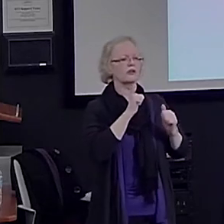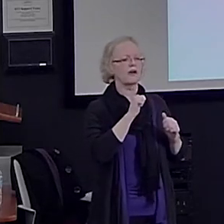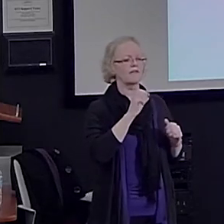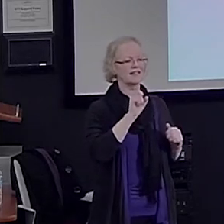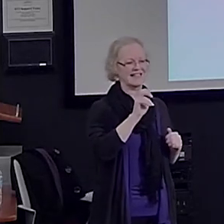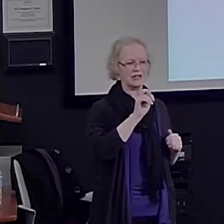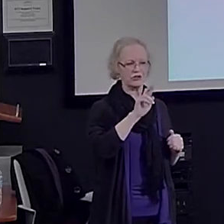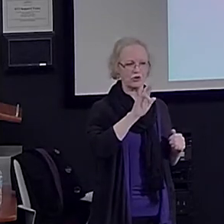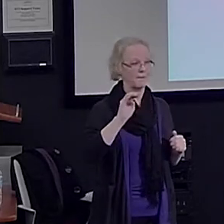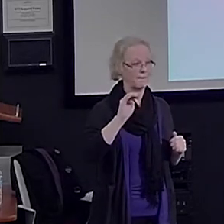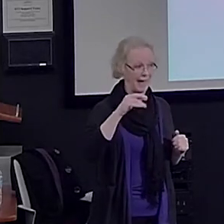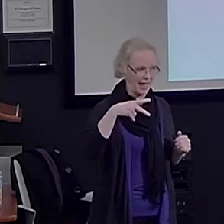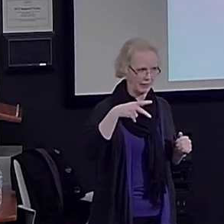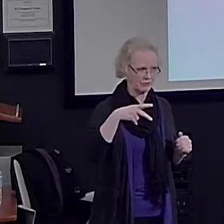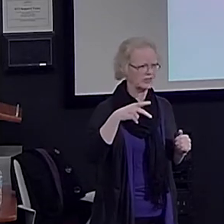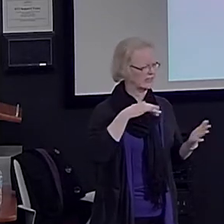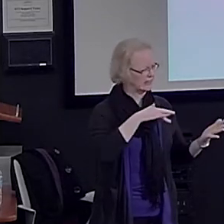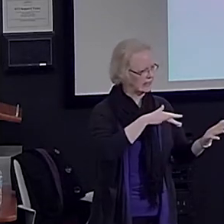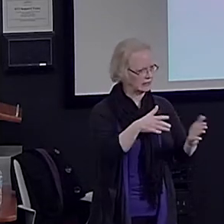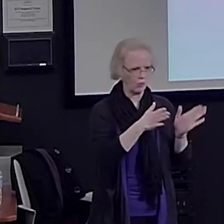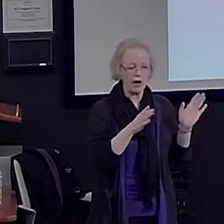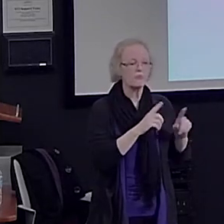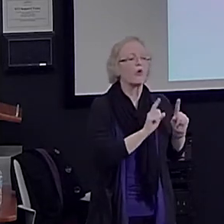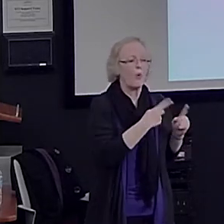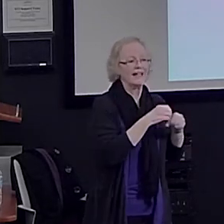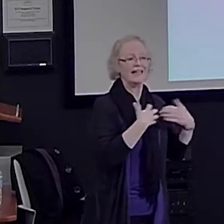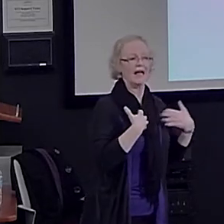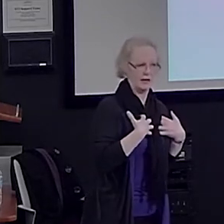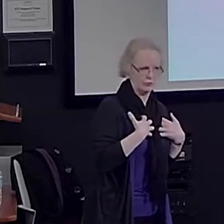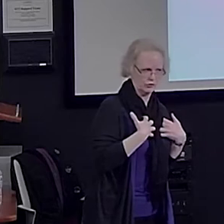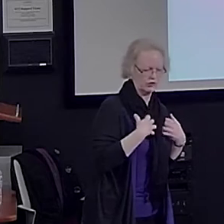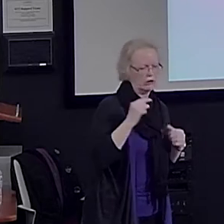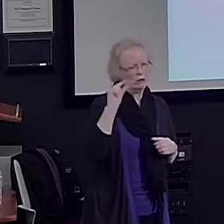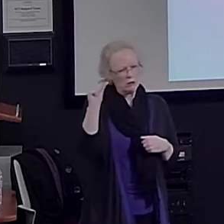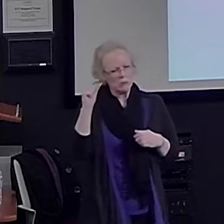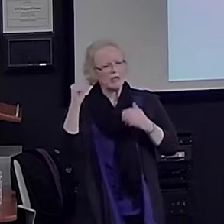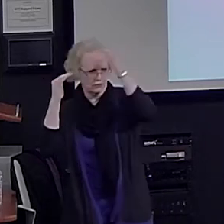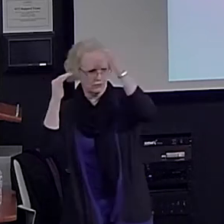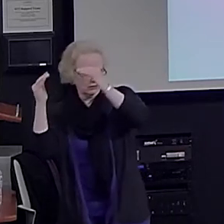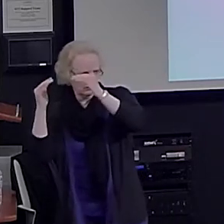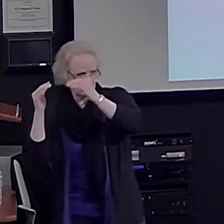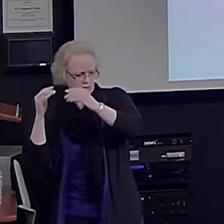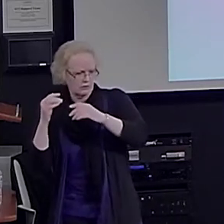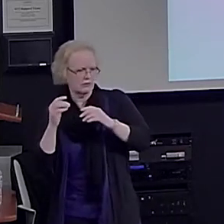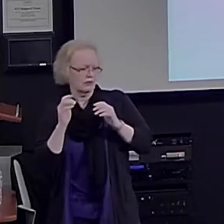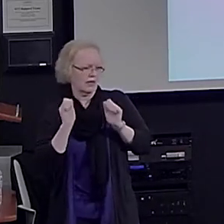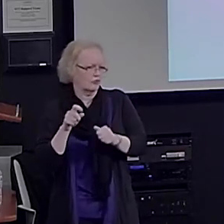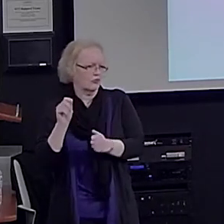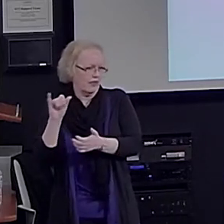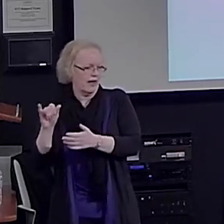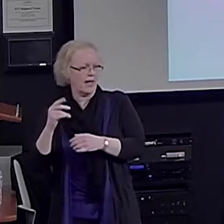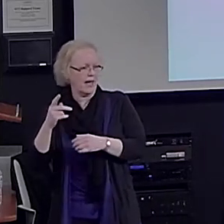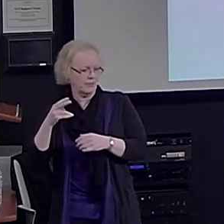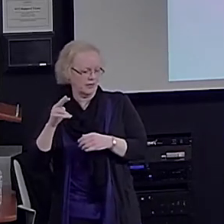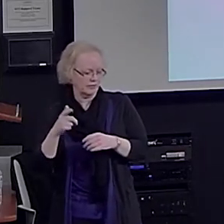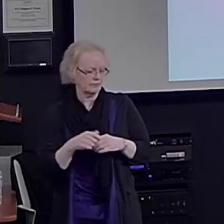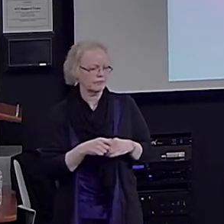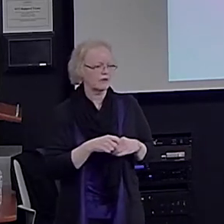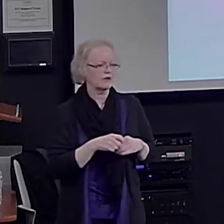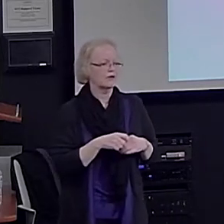studied but only in animal models in general a little bit in in adults where you can do this mapping and it